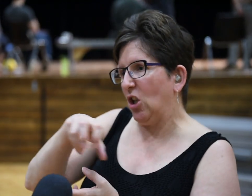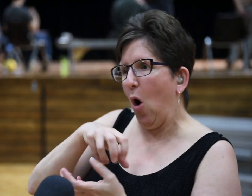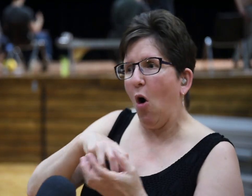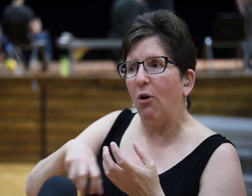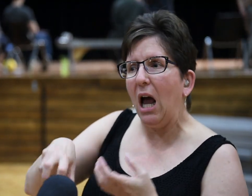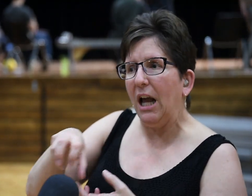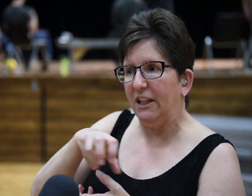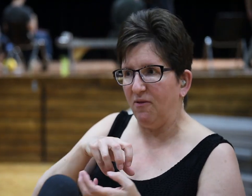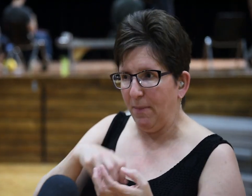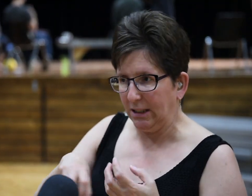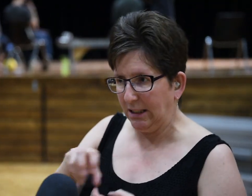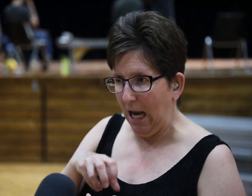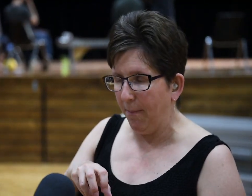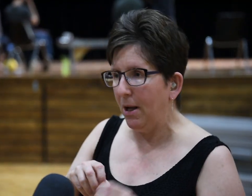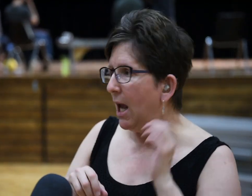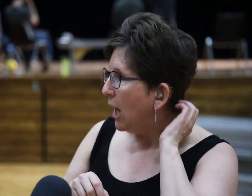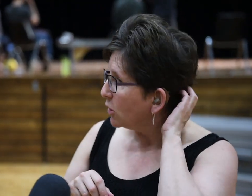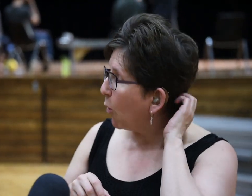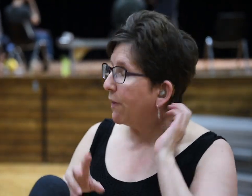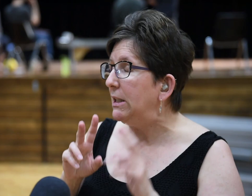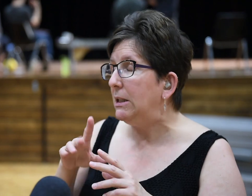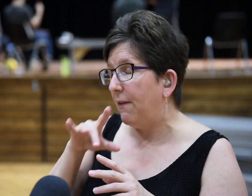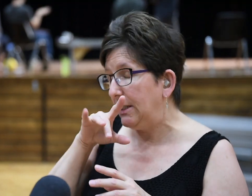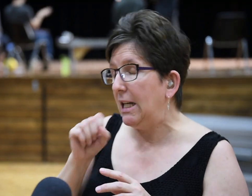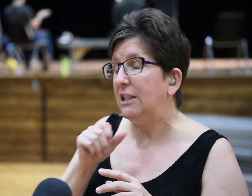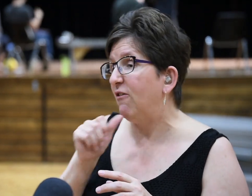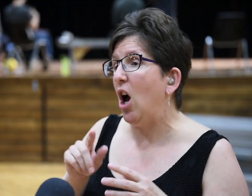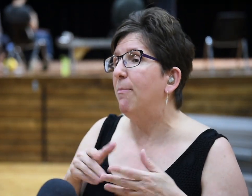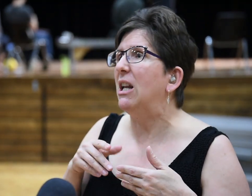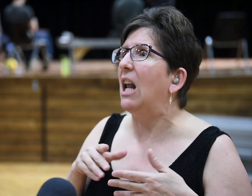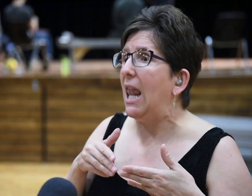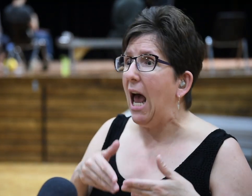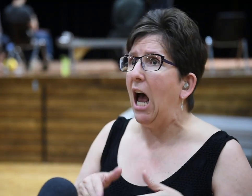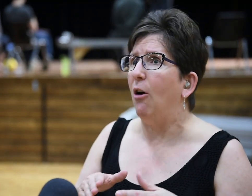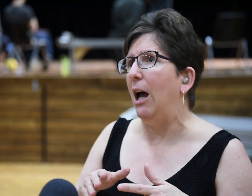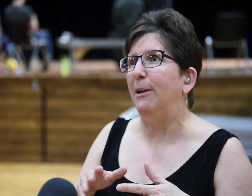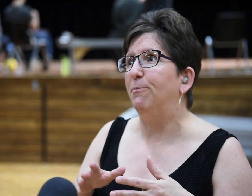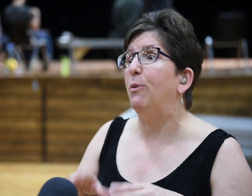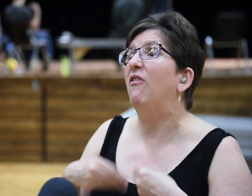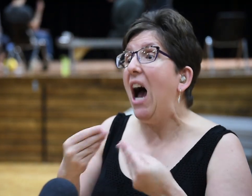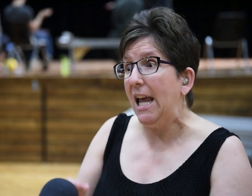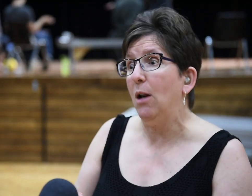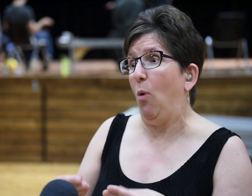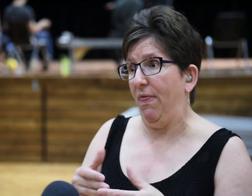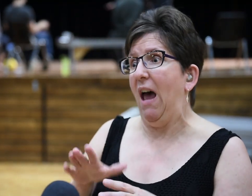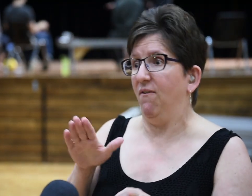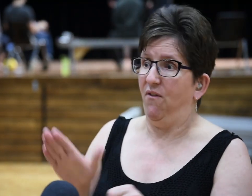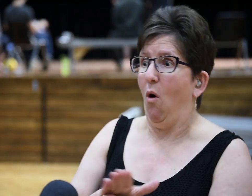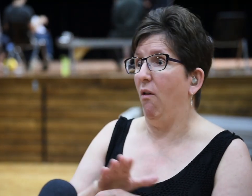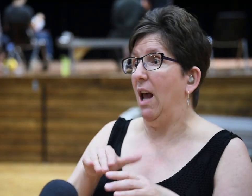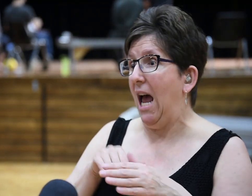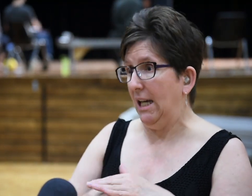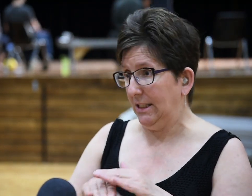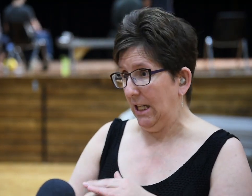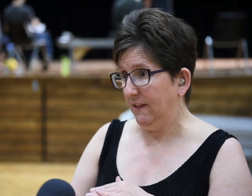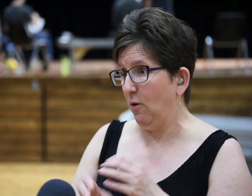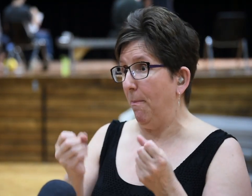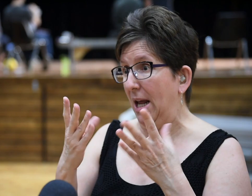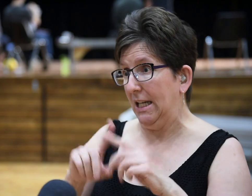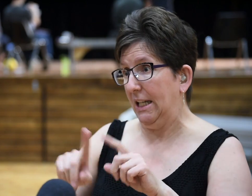all kind of mixed up. So these kids have not been provided with that full access for many